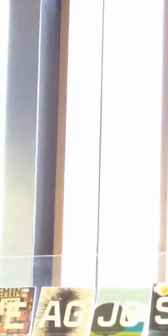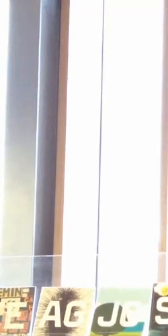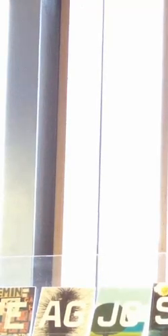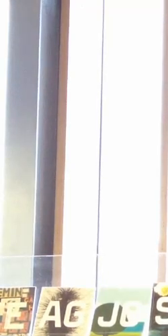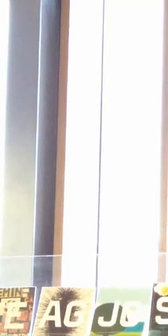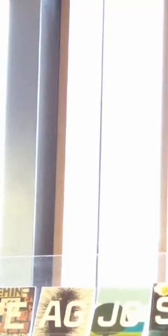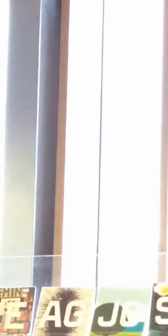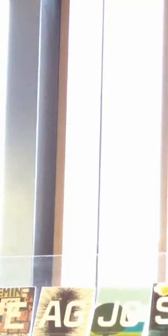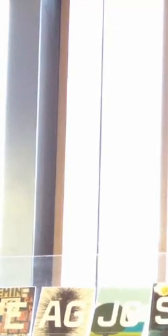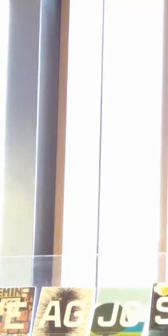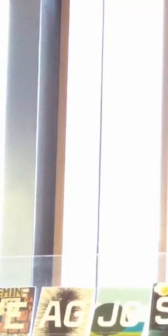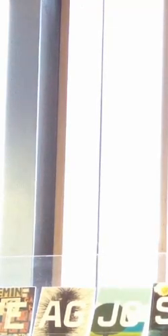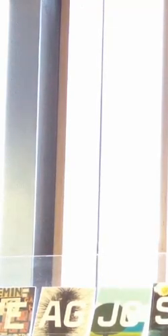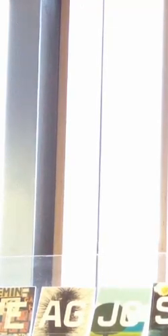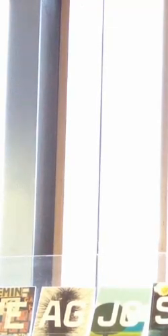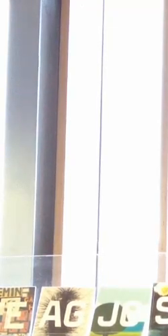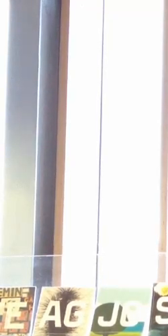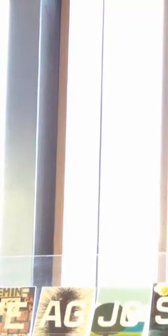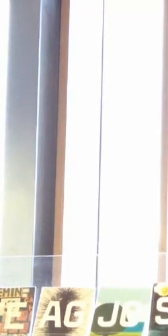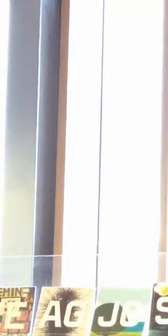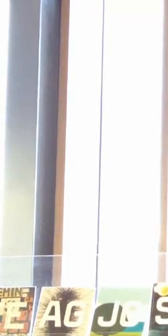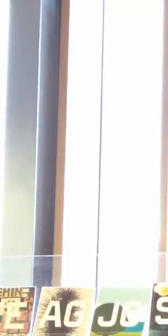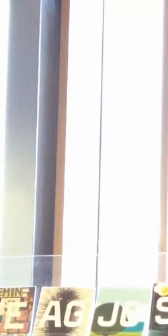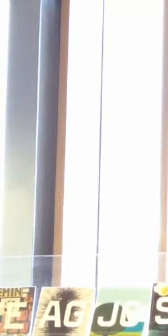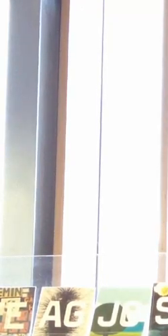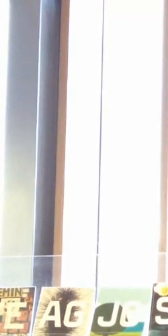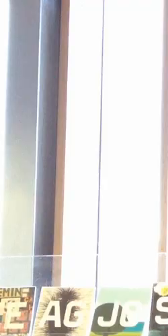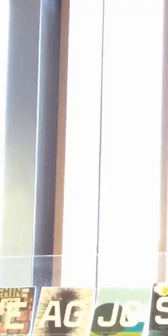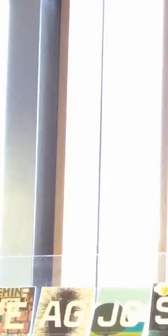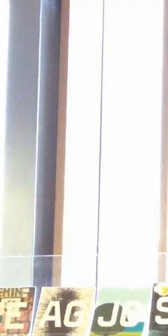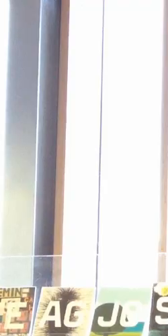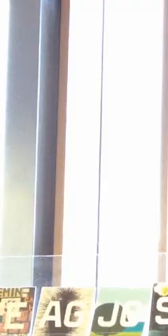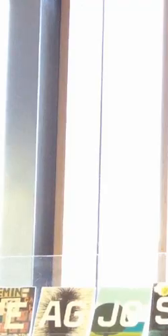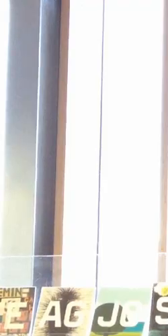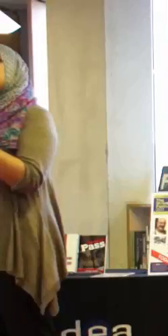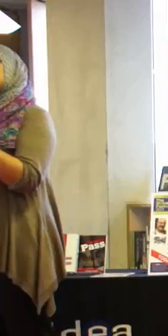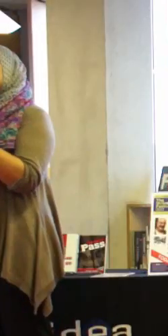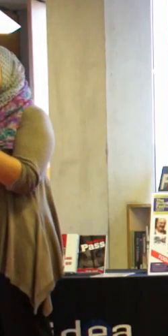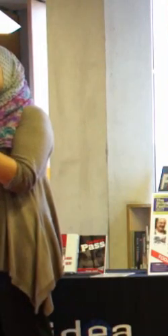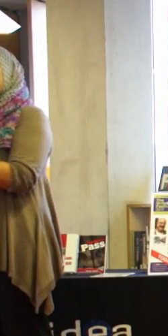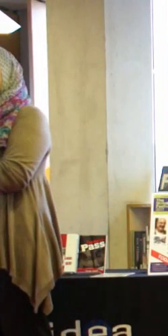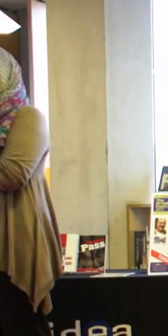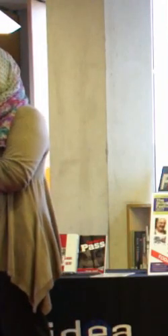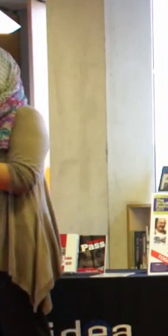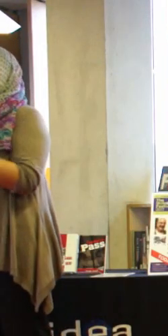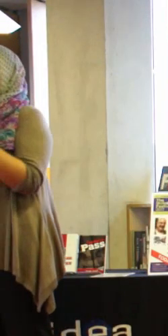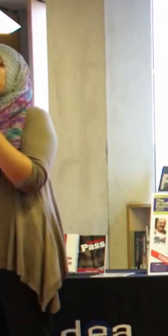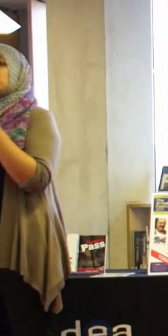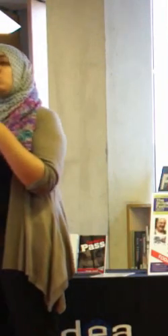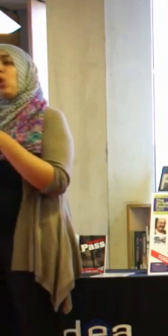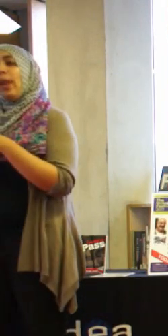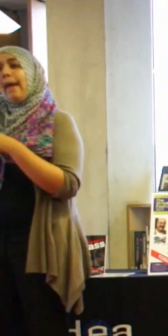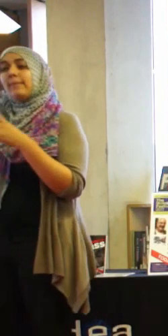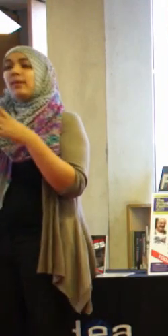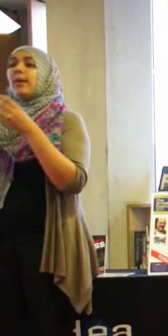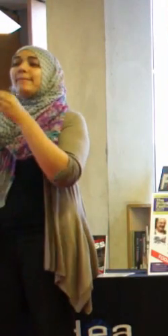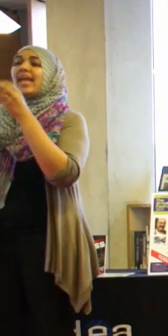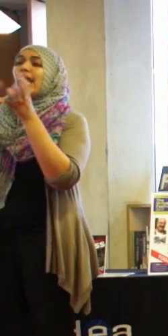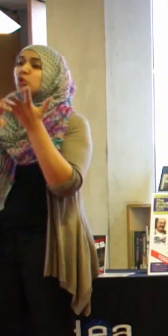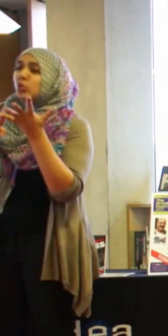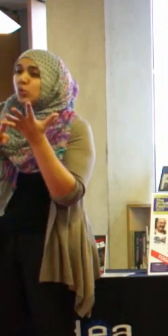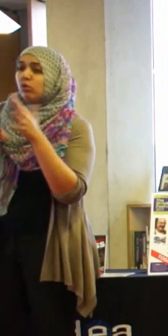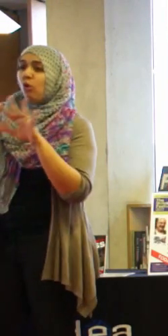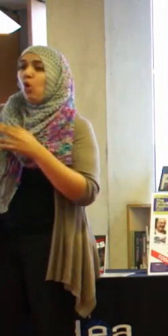and reading to you, I might abbreviate to BUF or Black Shirts, but BUF, Black Shirts, British Union of Fascists, we're talking